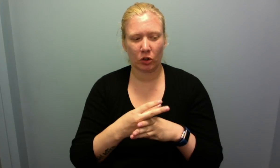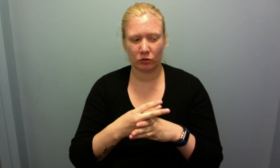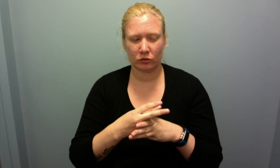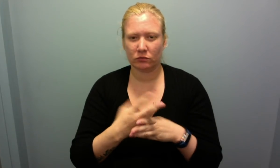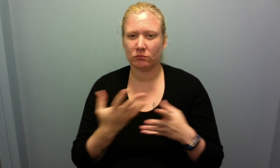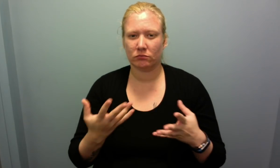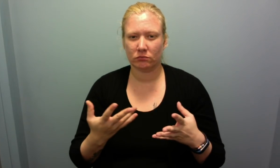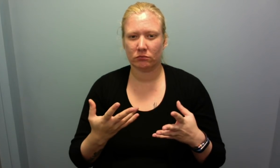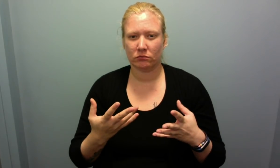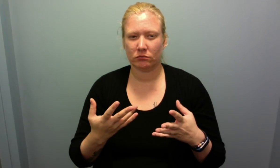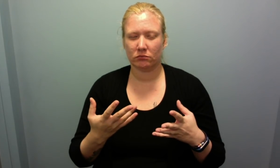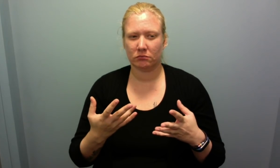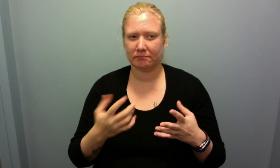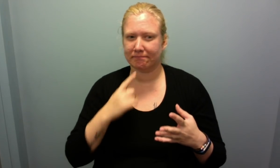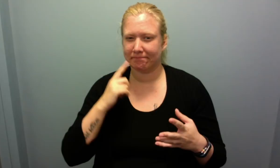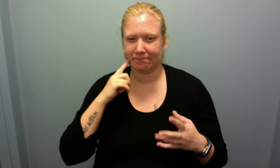The deaf world,